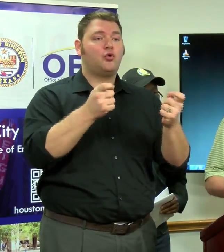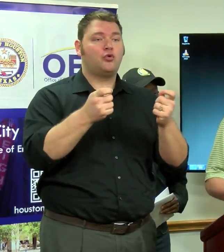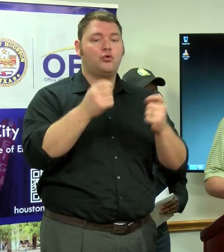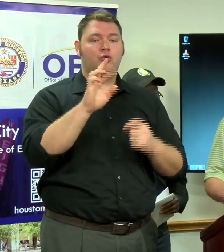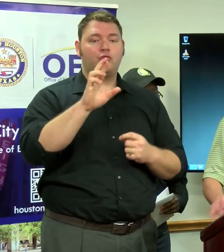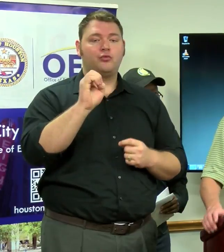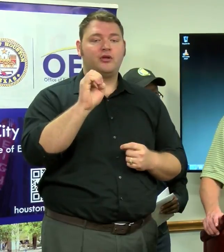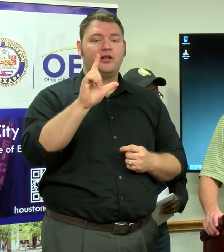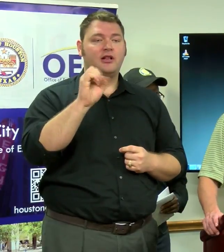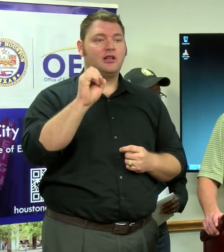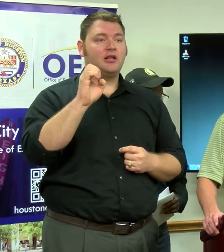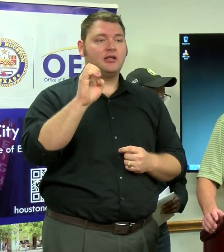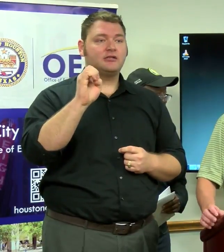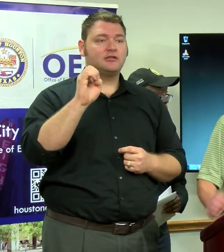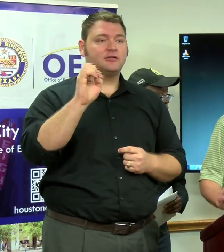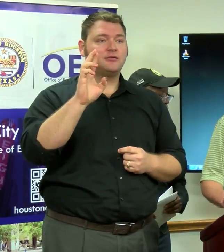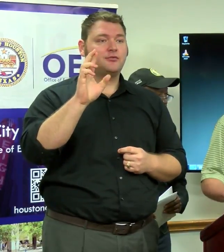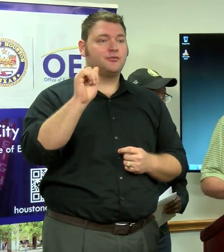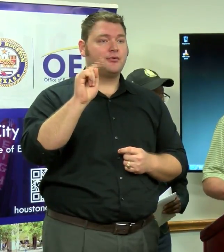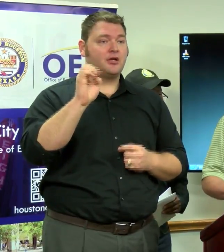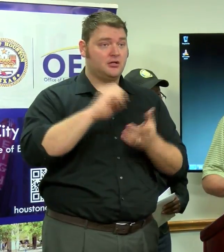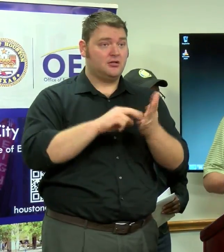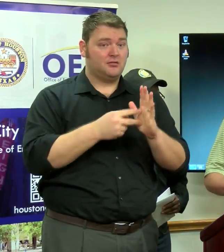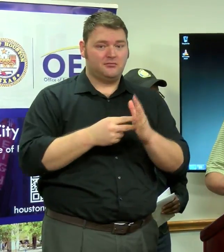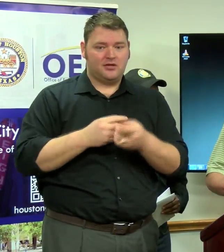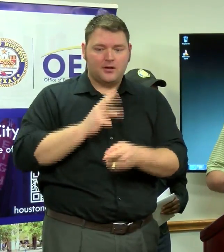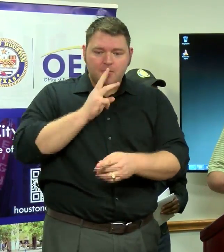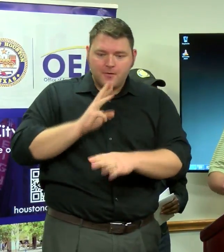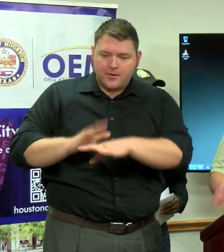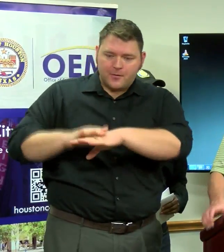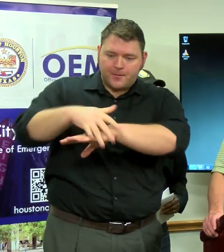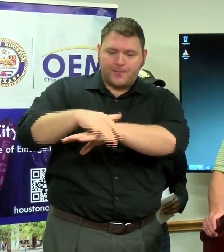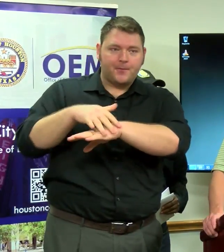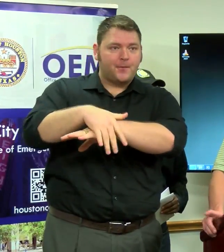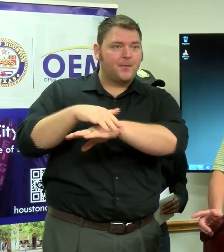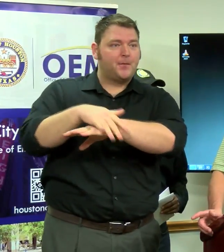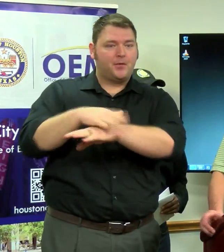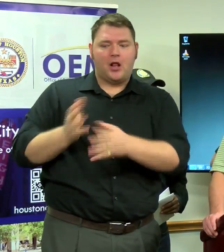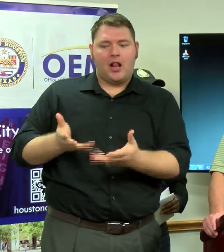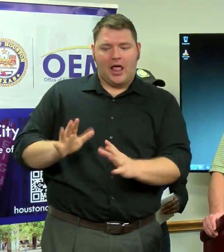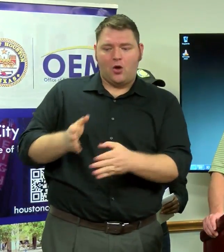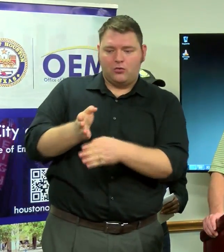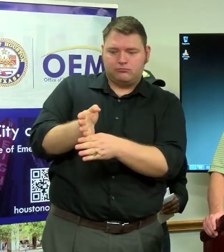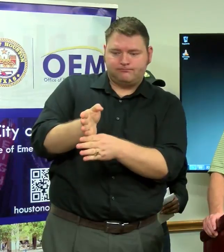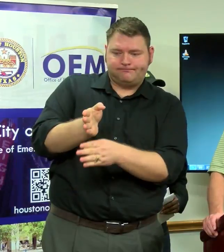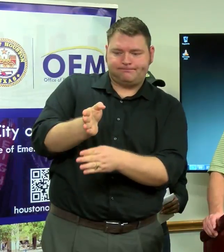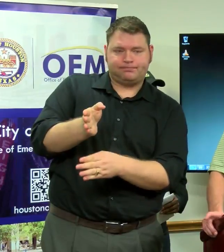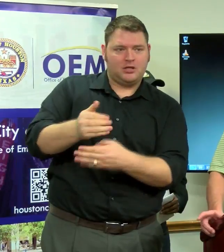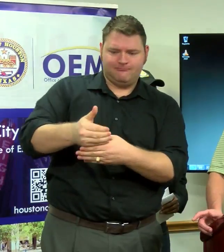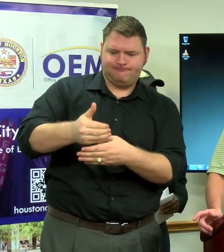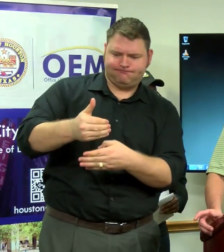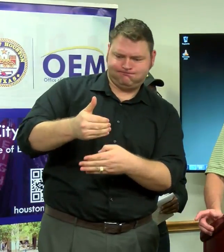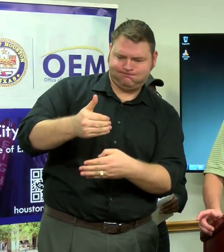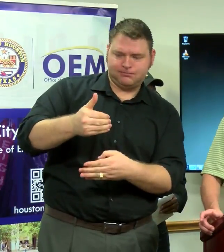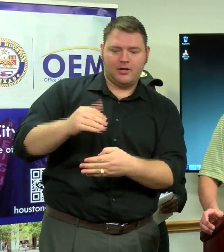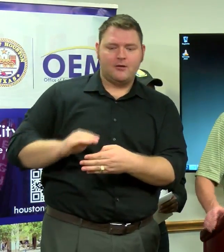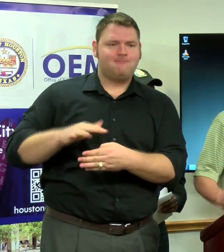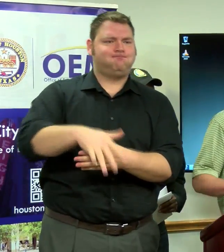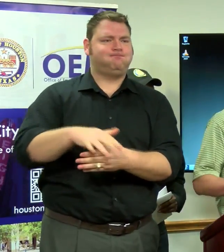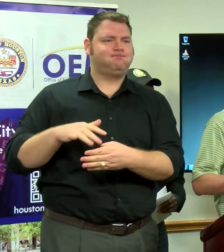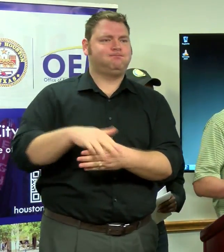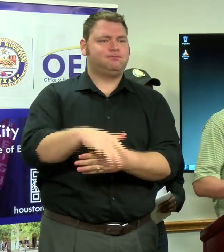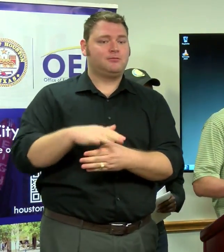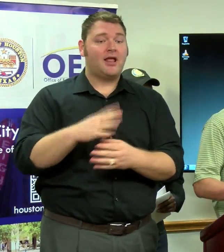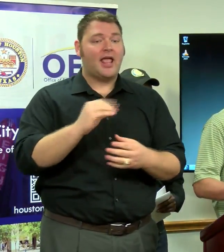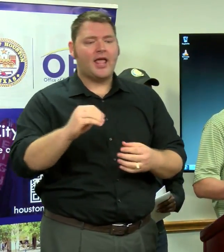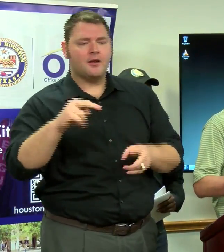same time, while they're releasing the water out of the reservoir, they're also real-time monitoring the water levels in Buffalo Bayou. As the mayor said, they're going to